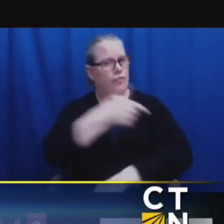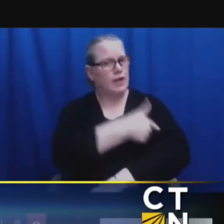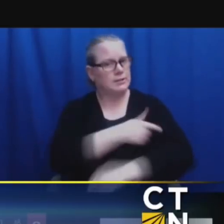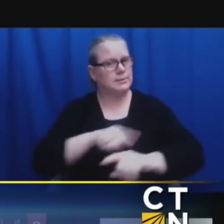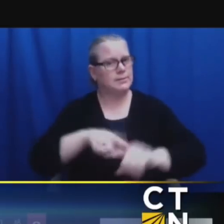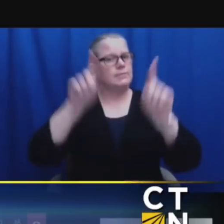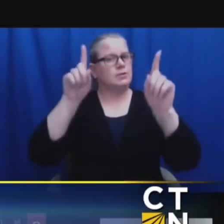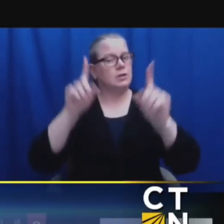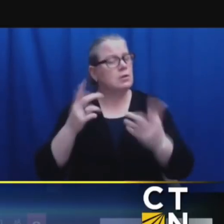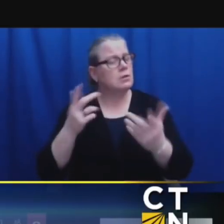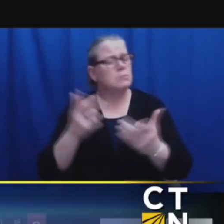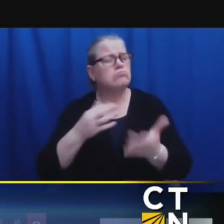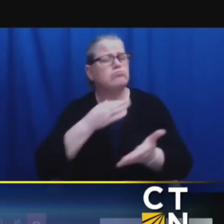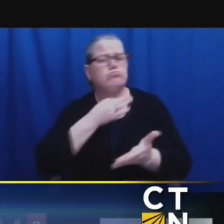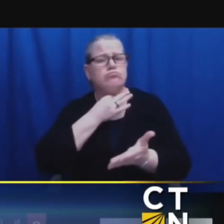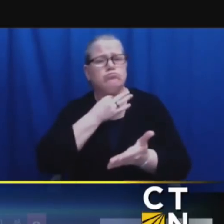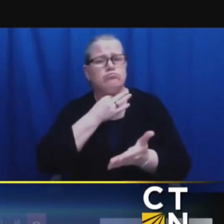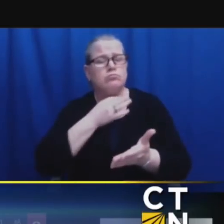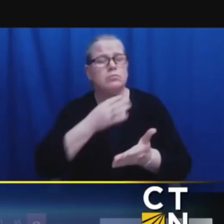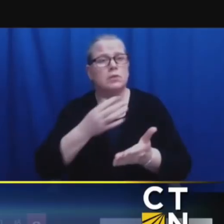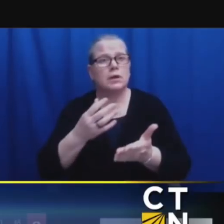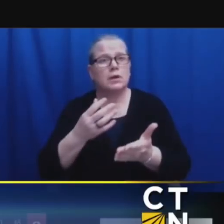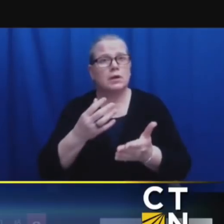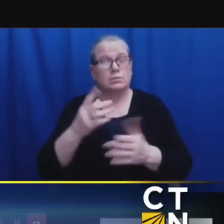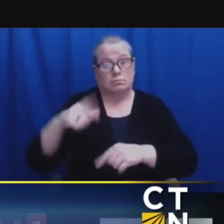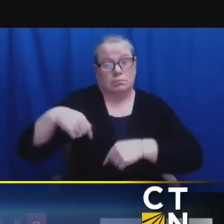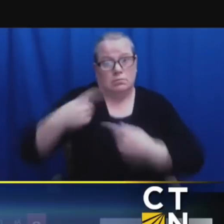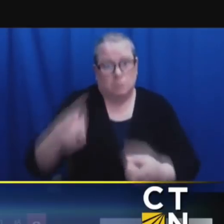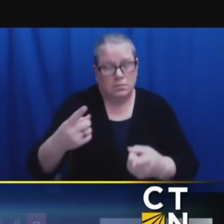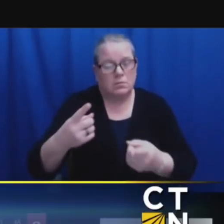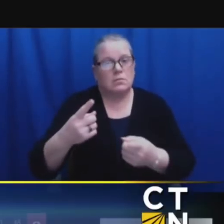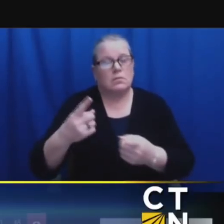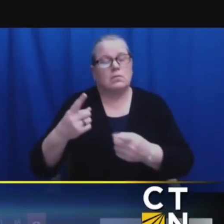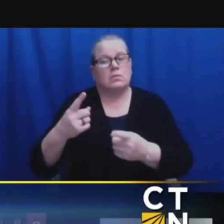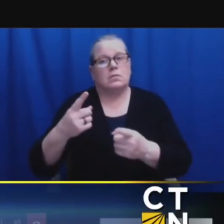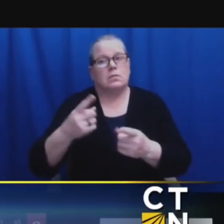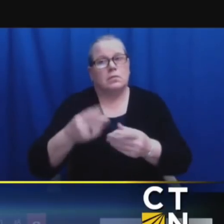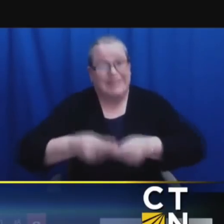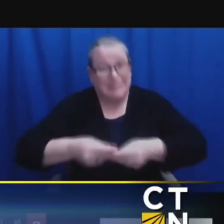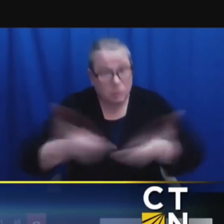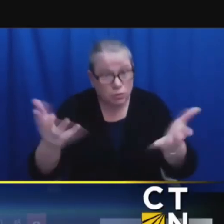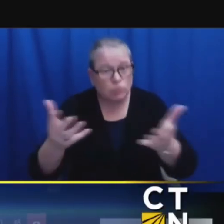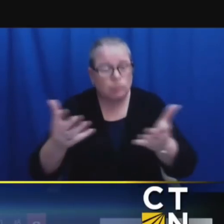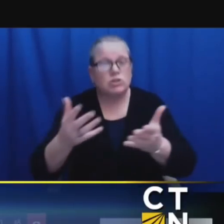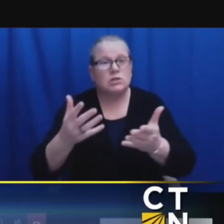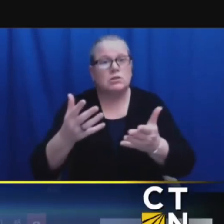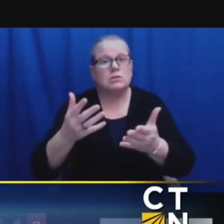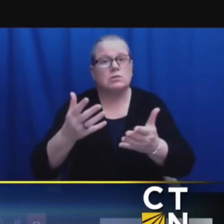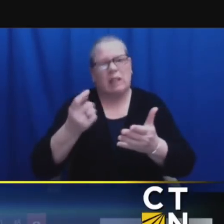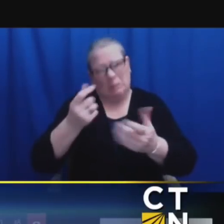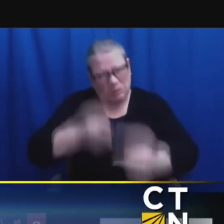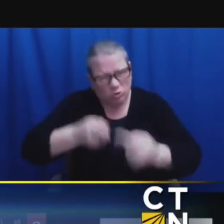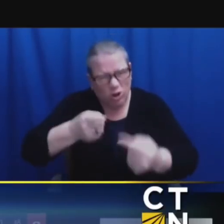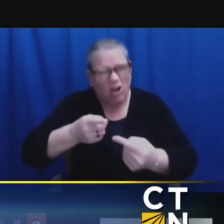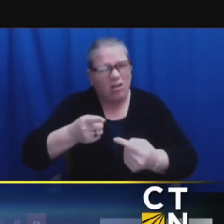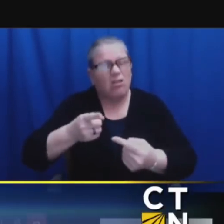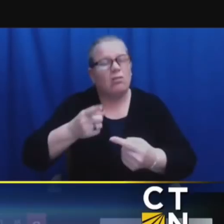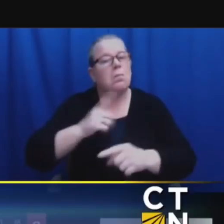distribution not what it could be to this point, but what makes the vaccine program effective so